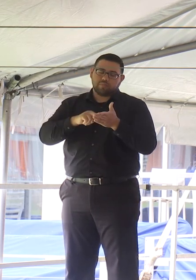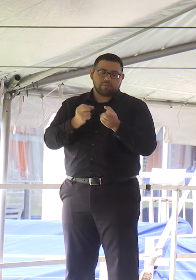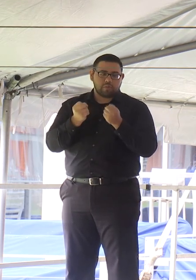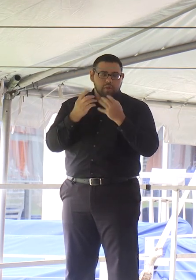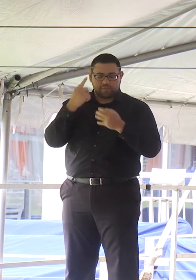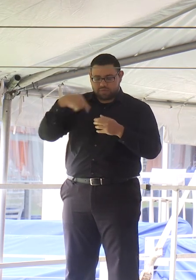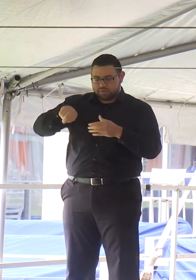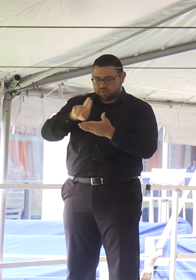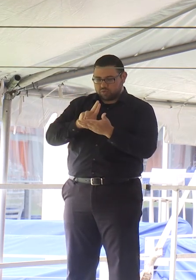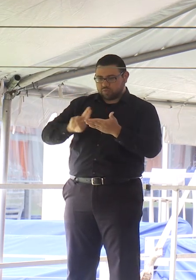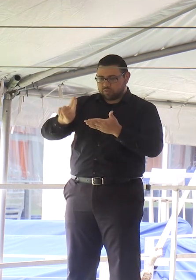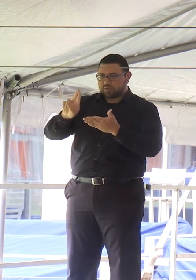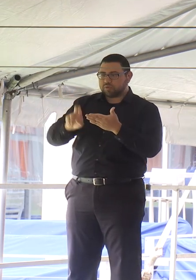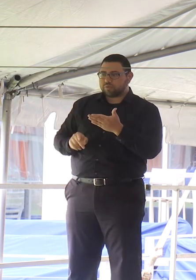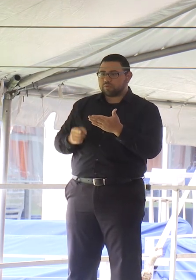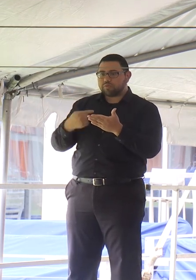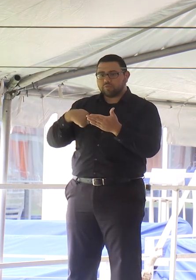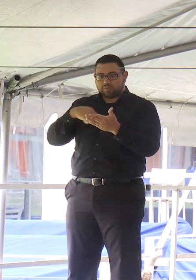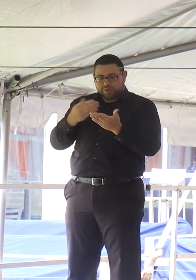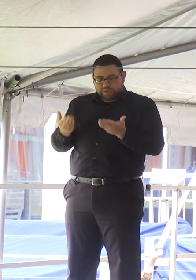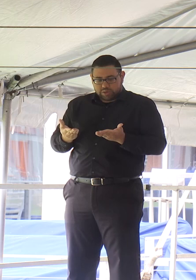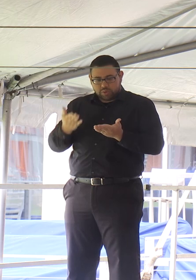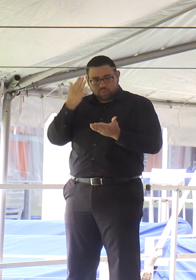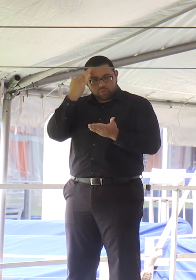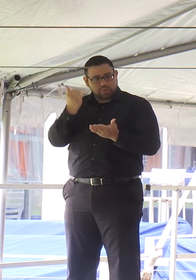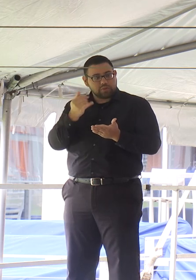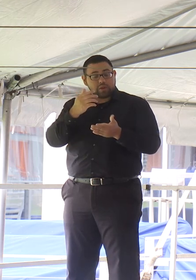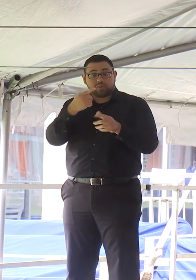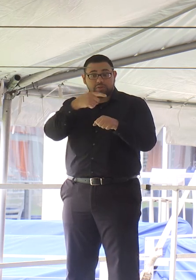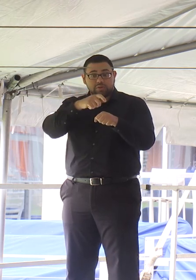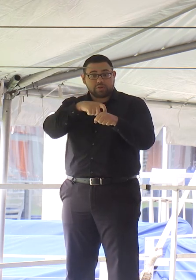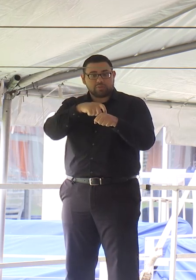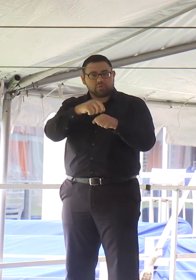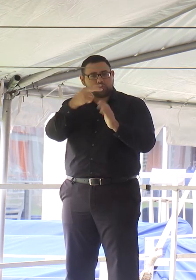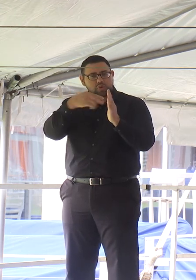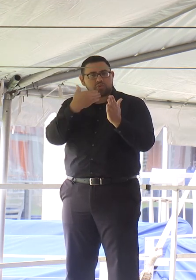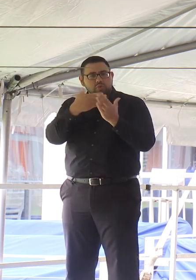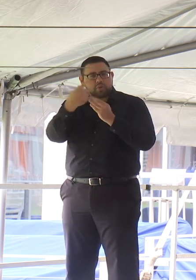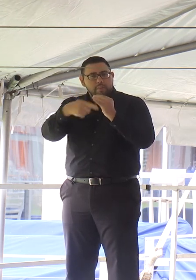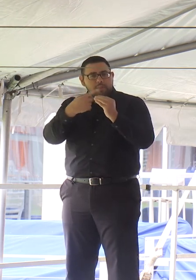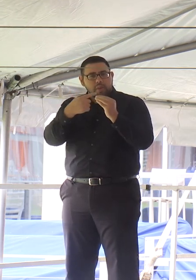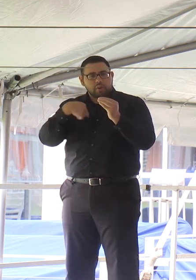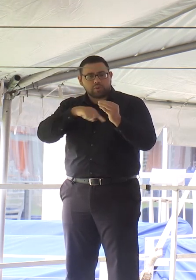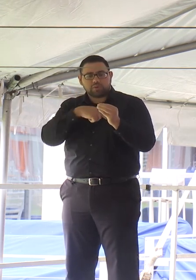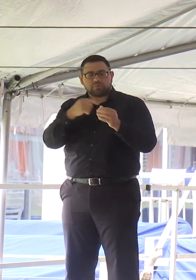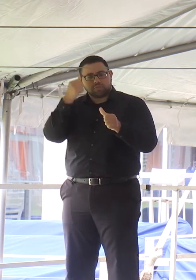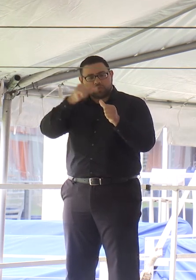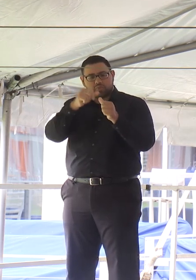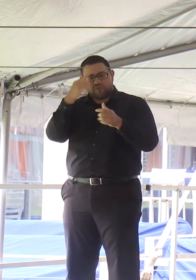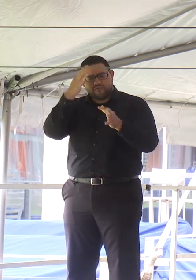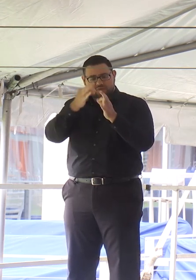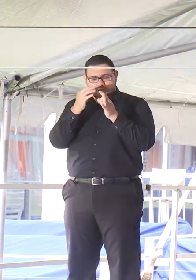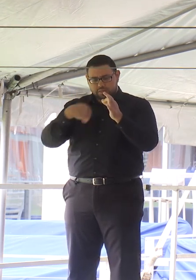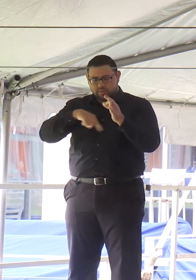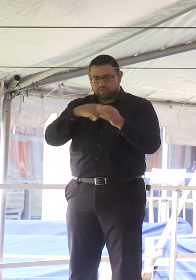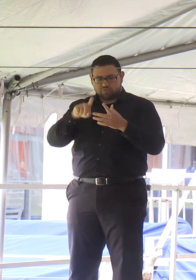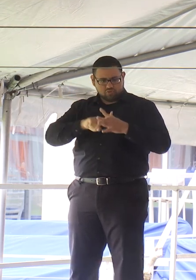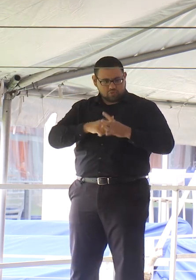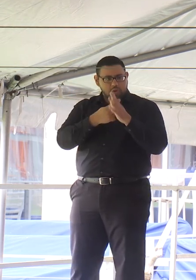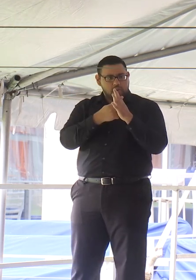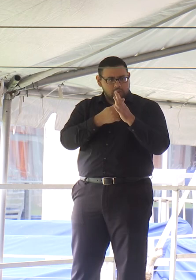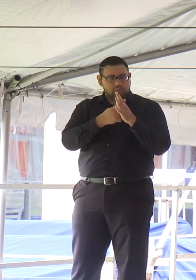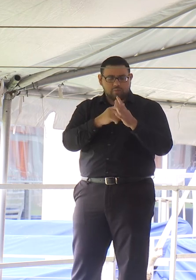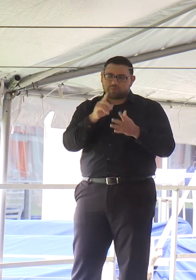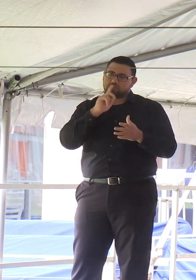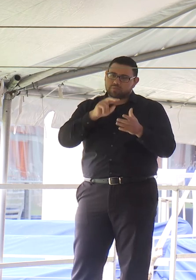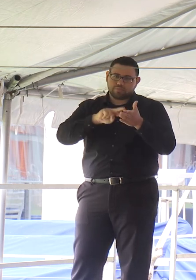this university. We are where we are. Every time you read something good about us, remember, you had faith in us in the beginning, and